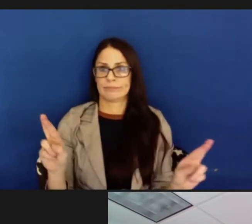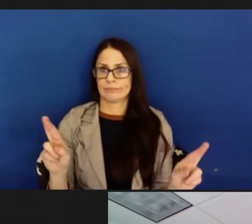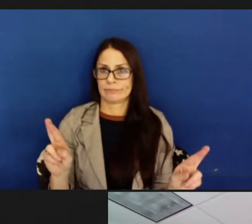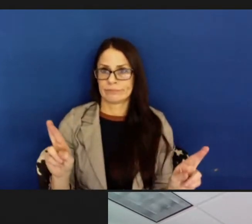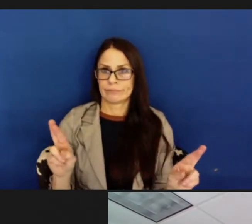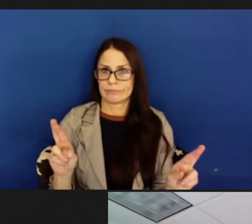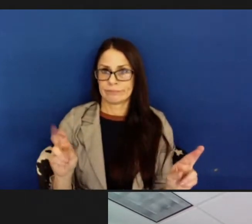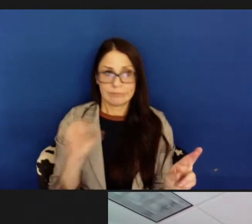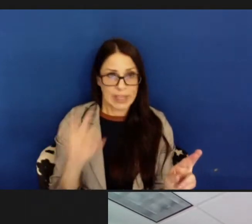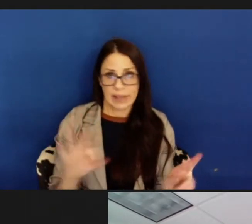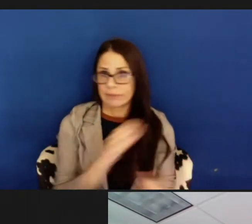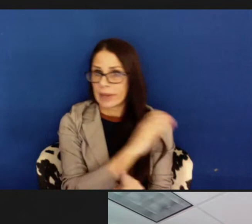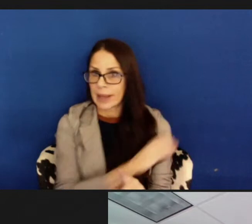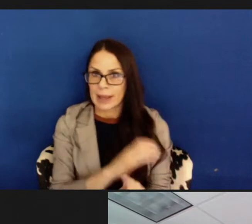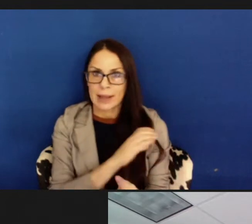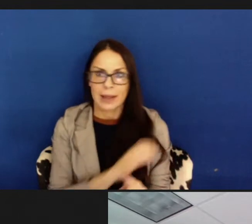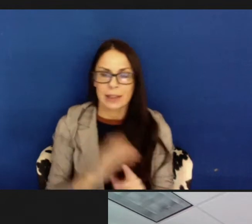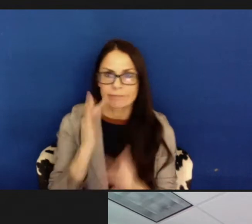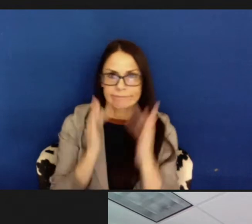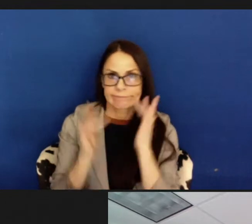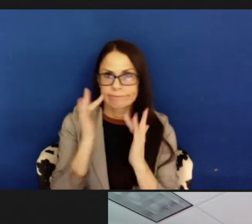a clinic is